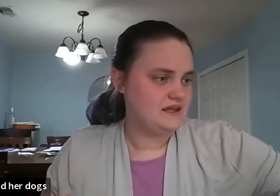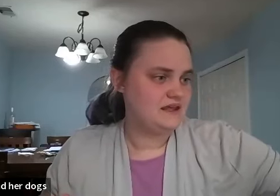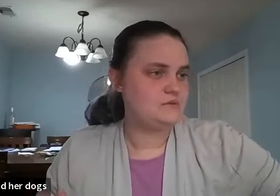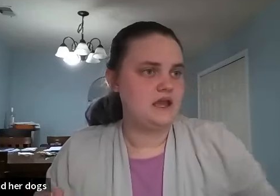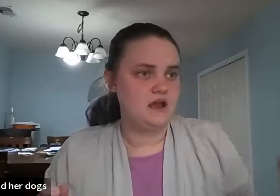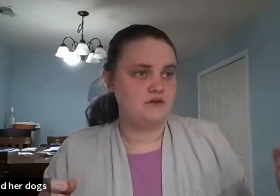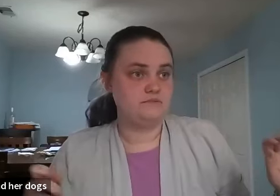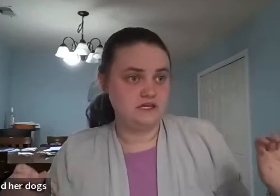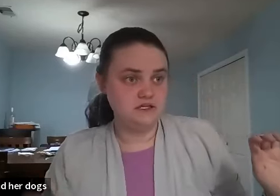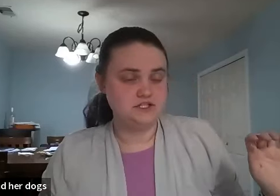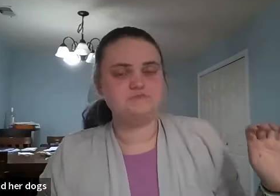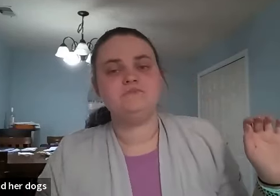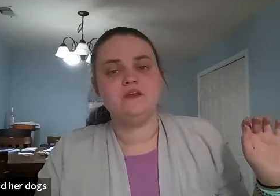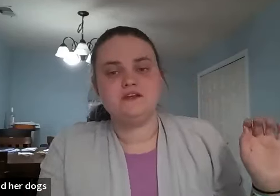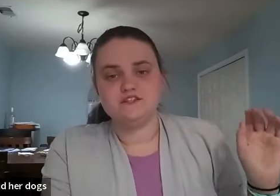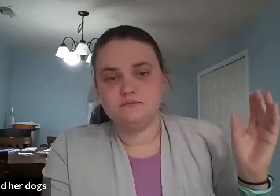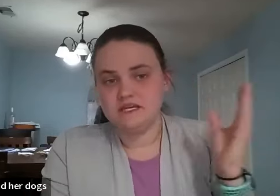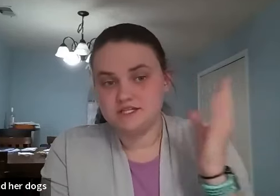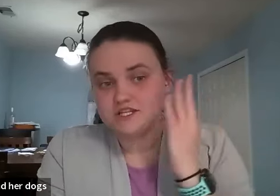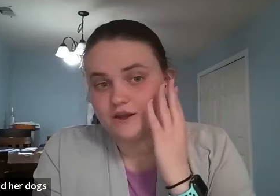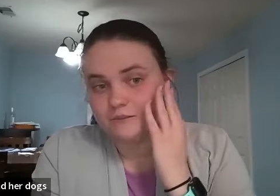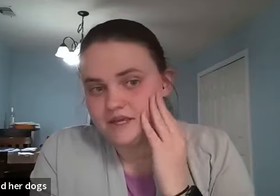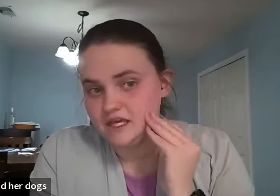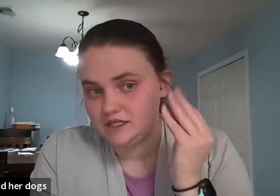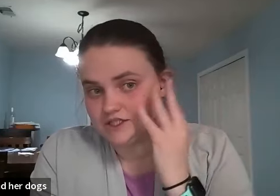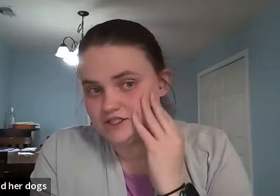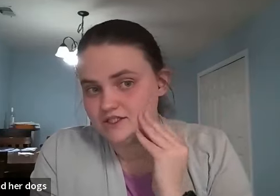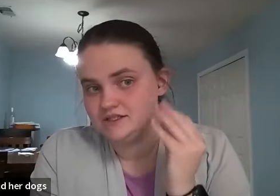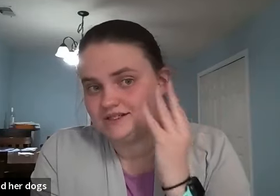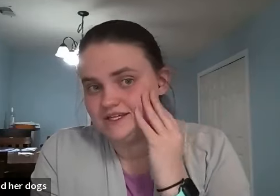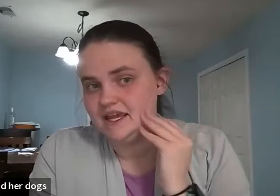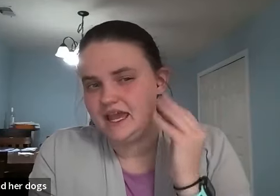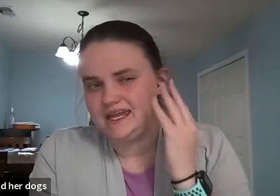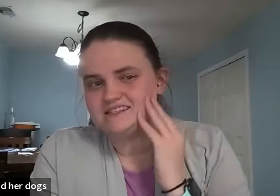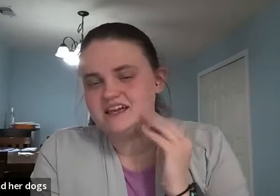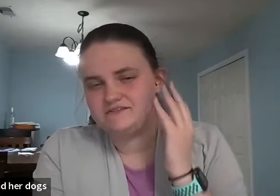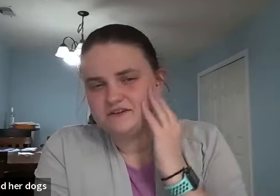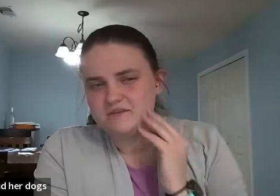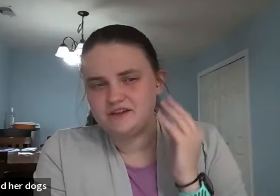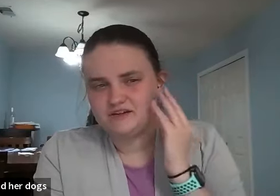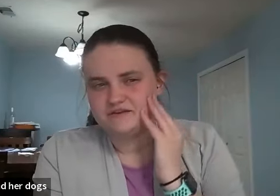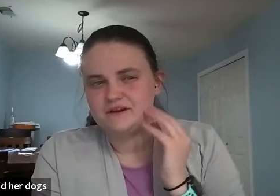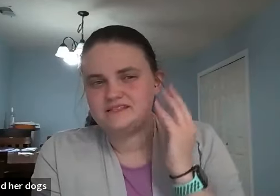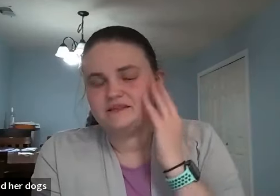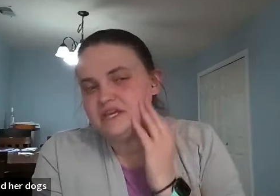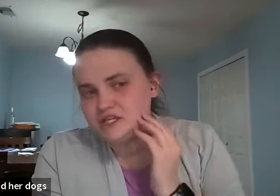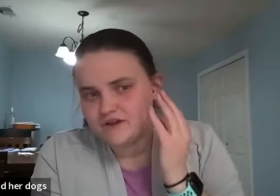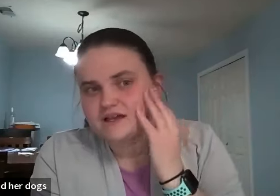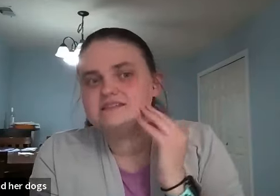Then we have peach. So peach is going to go peach. And it's like, if you think about, you know, the phrase like peach fuzz, it's